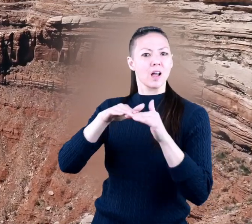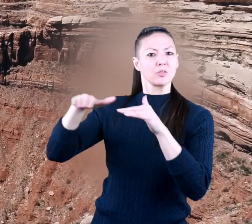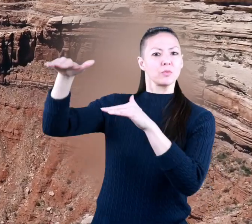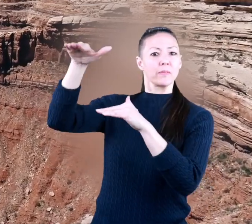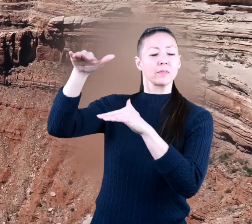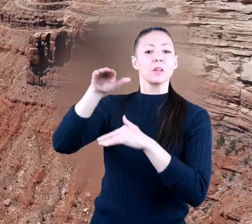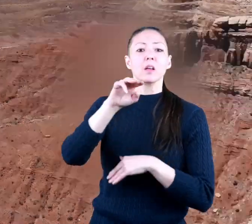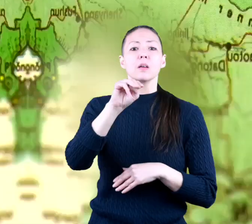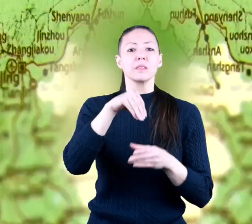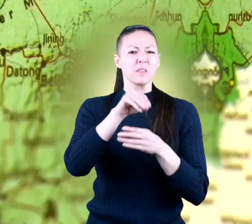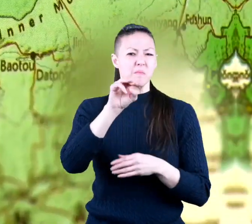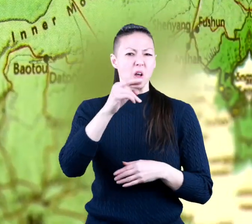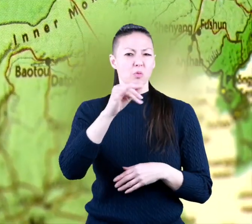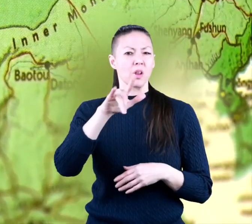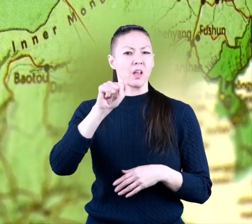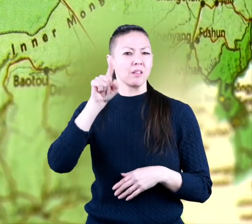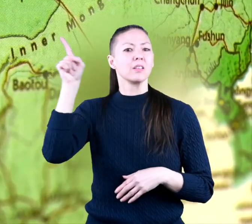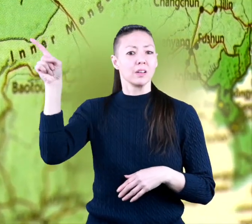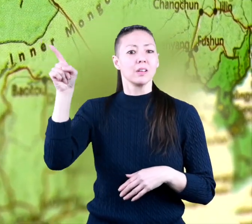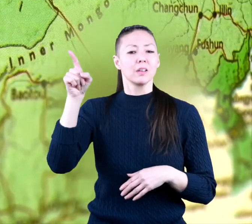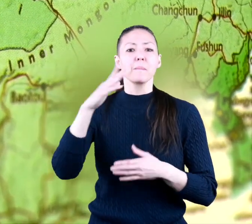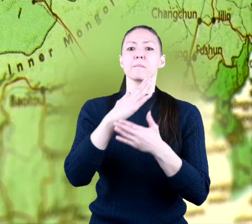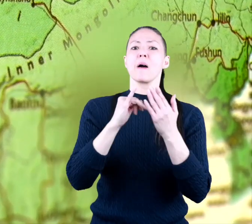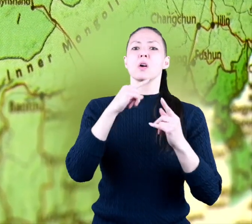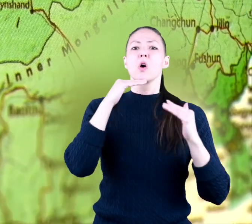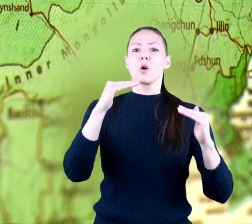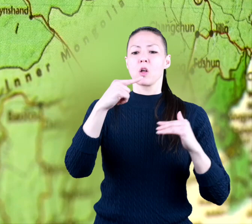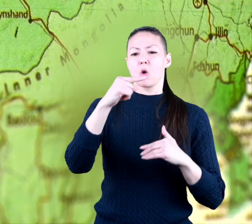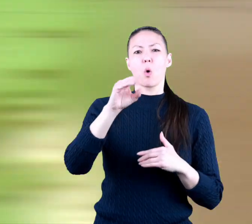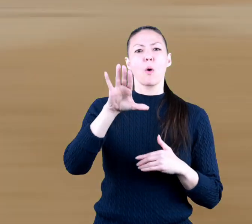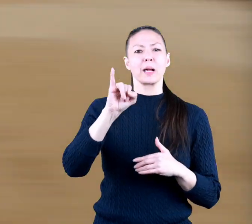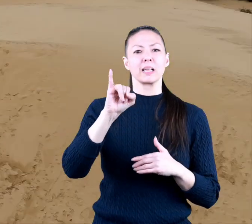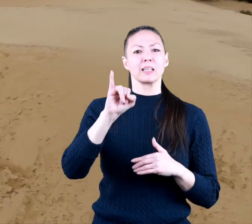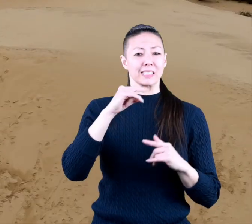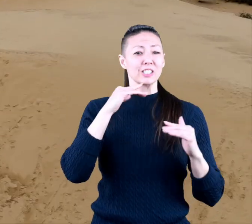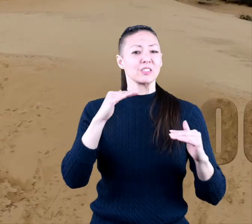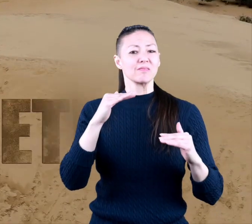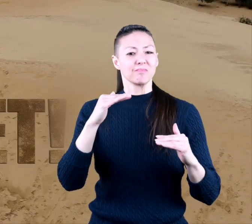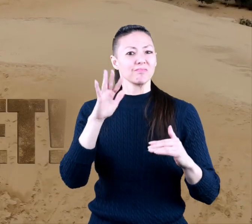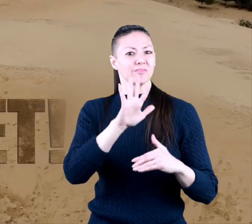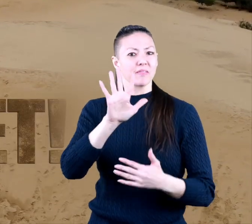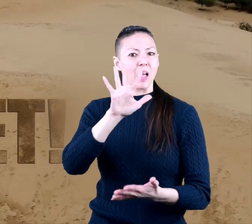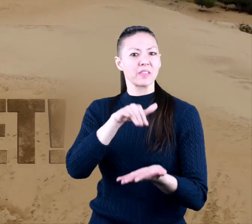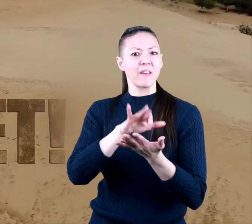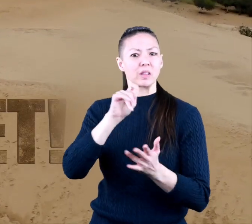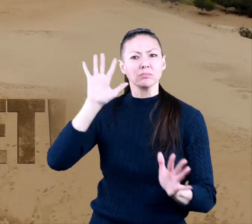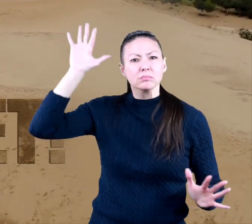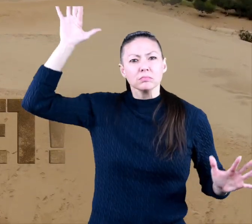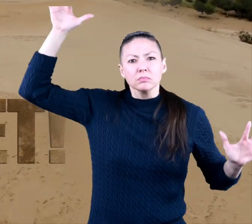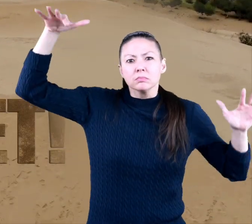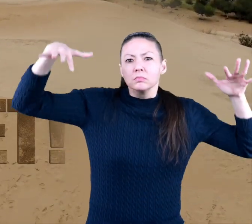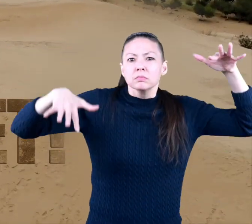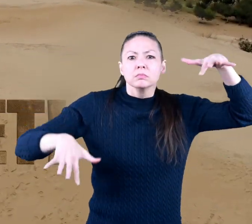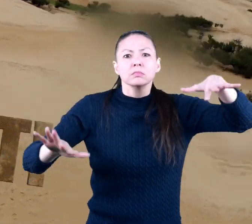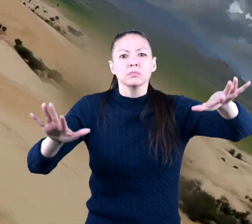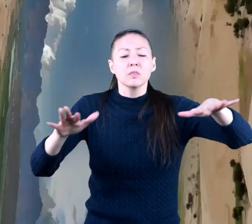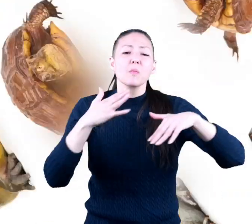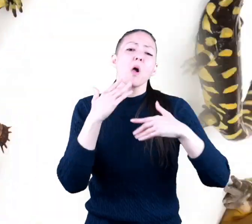4,000 feet. And in Mongolia, there are parts of the Gobi Desert that sit at almost 5,000